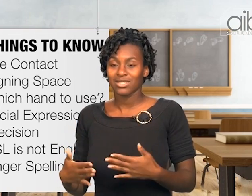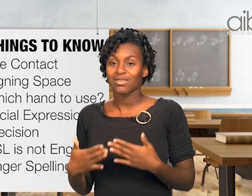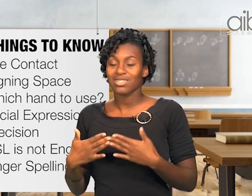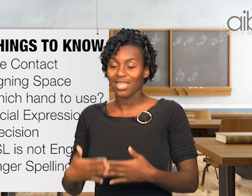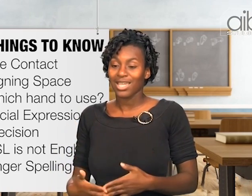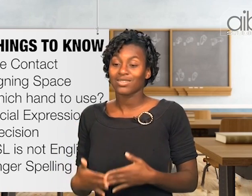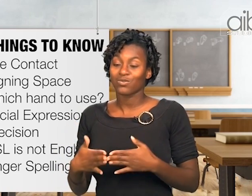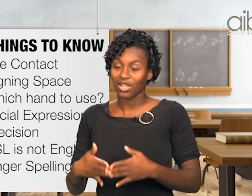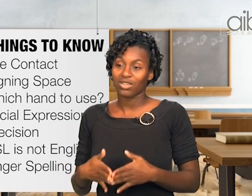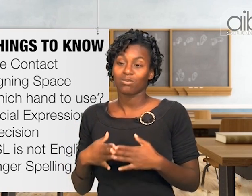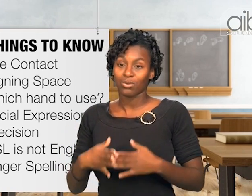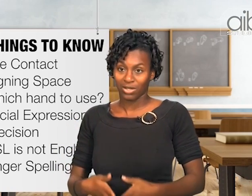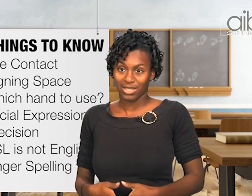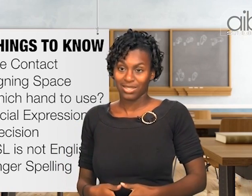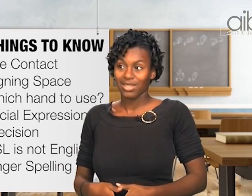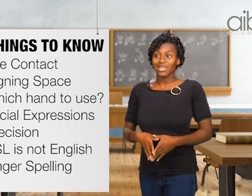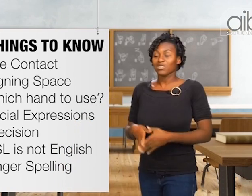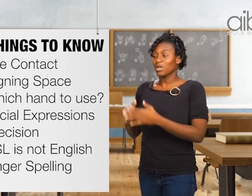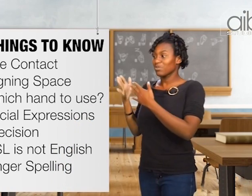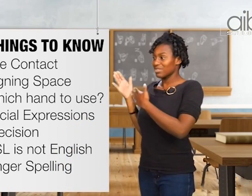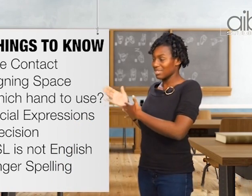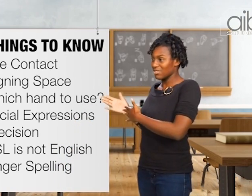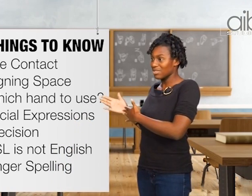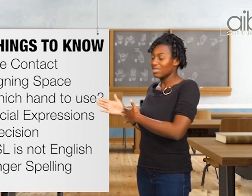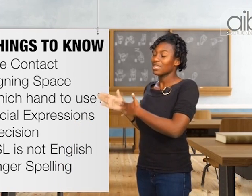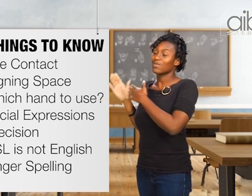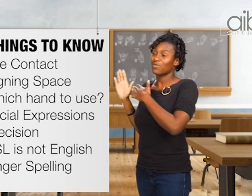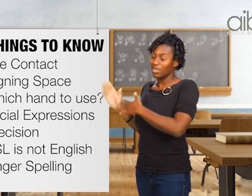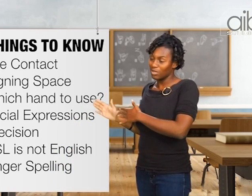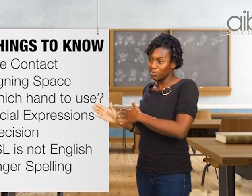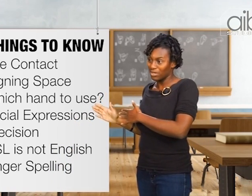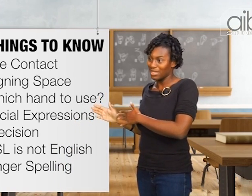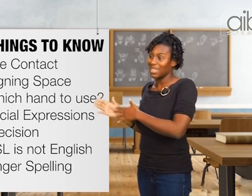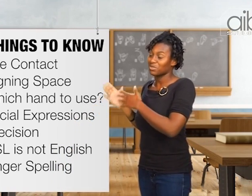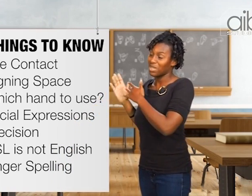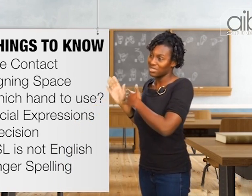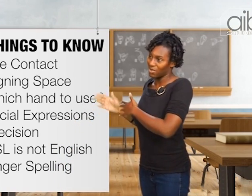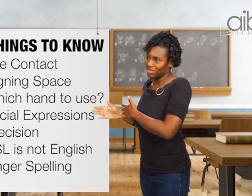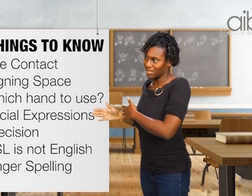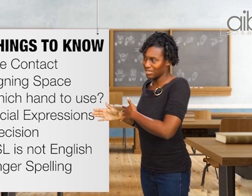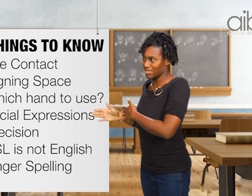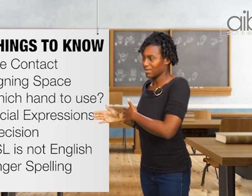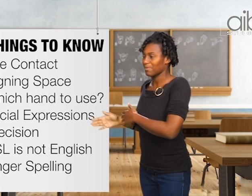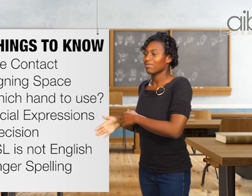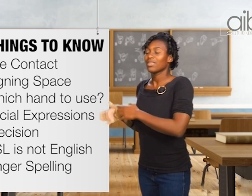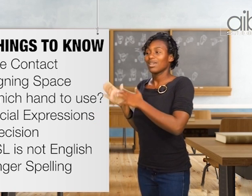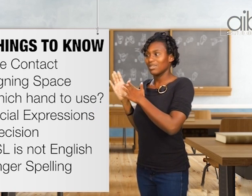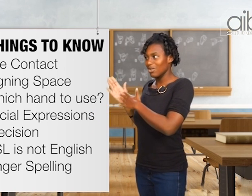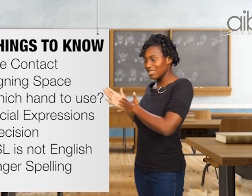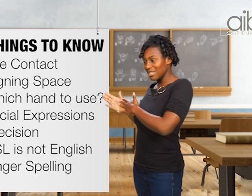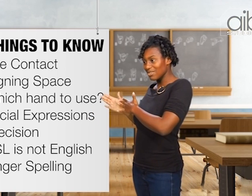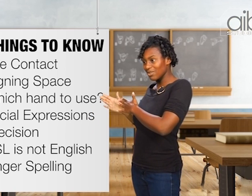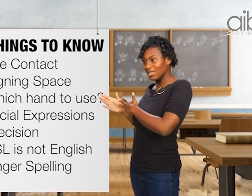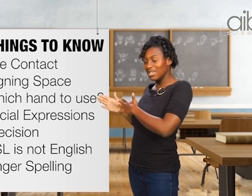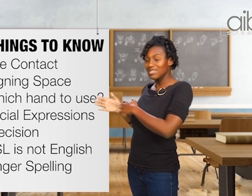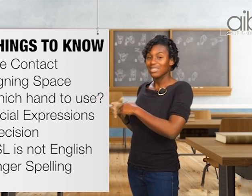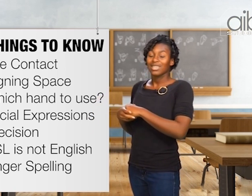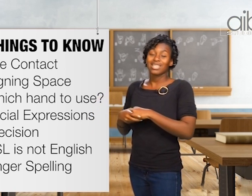of the sign is very important. That's why precision is very important, and that's why it's on the list. Another thing that's on the list is